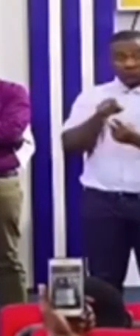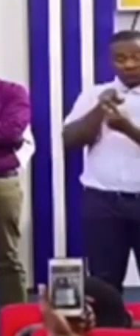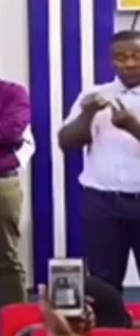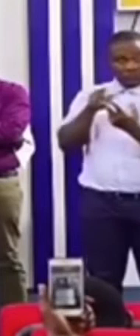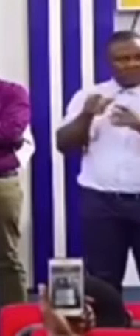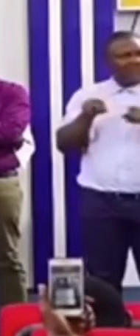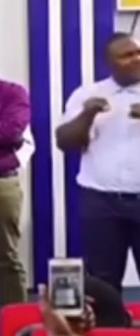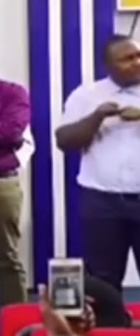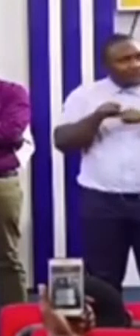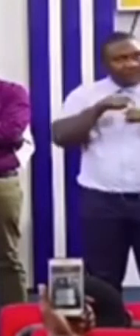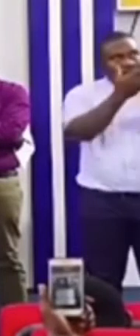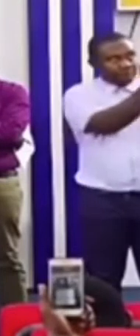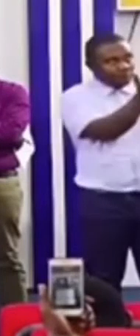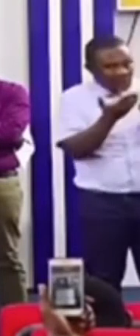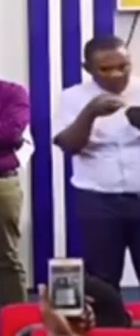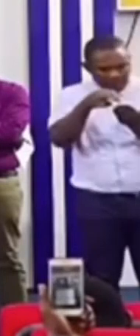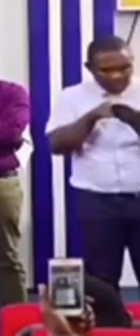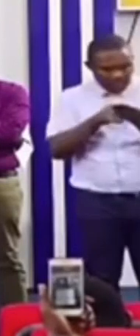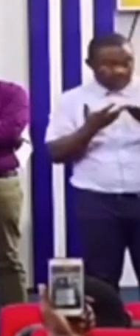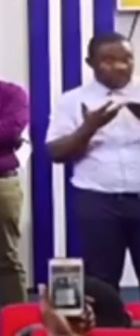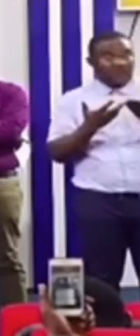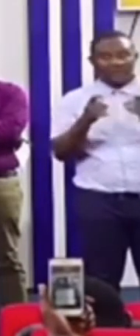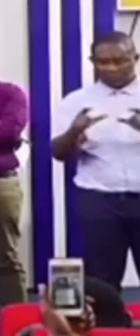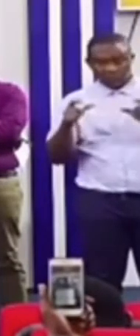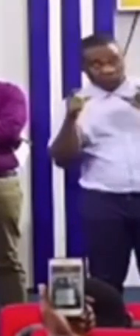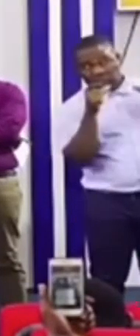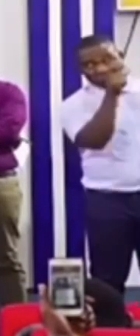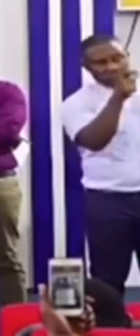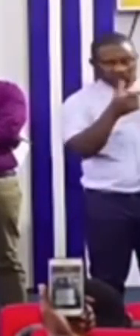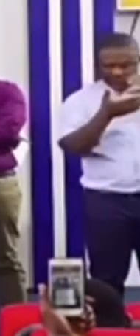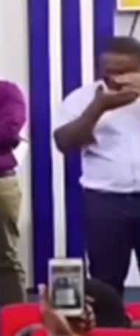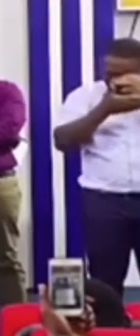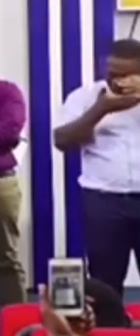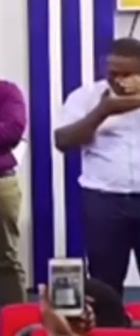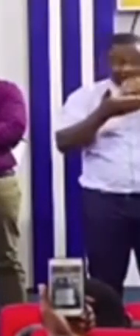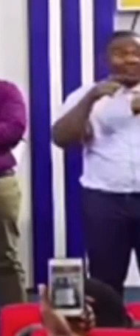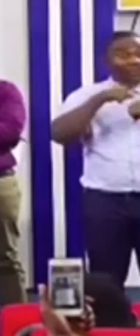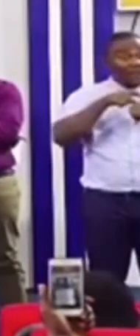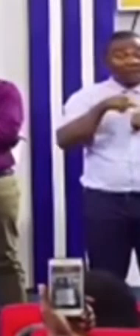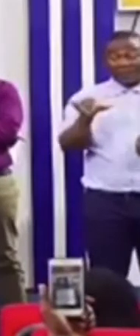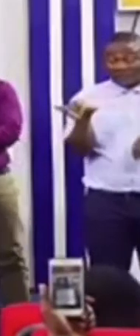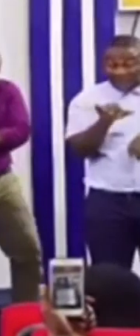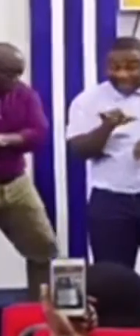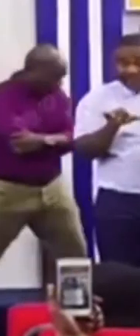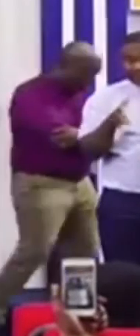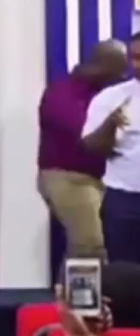same time, because the samples were sent and they were worked on the same time. So we